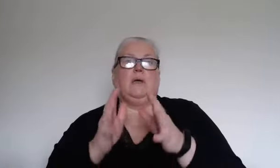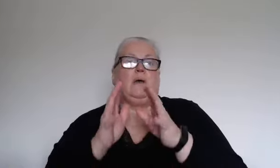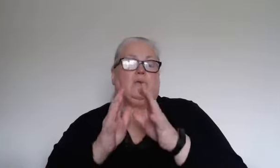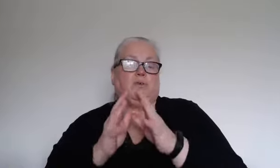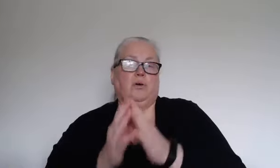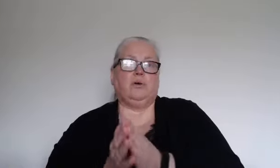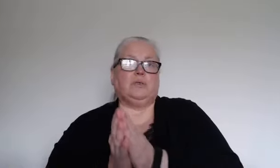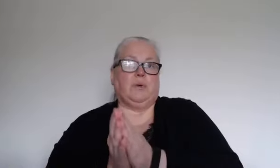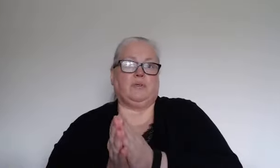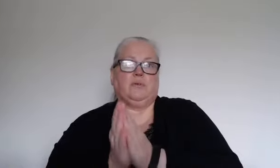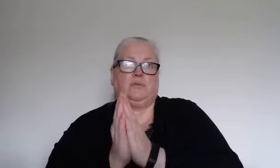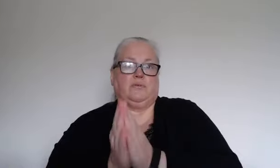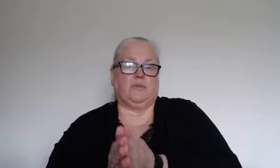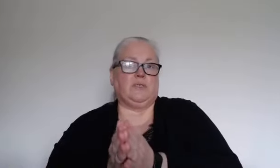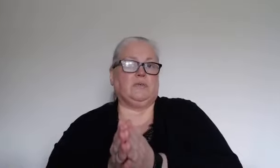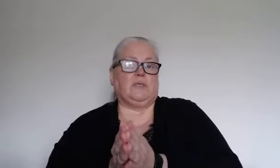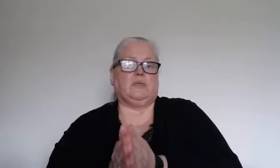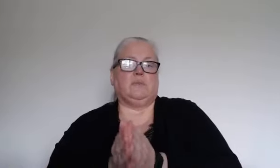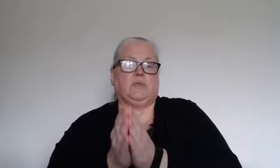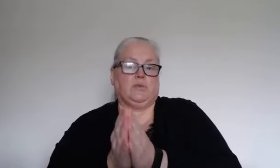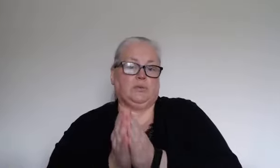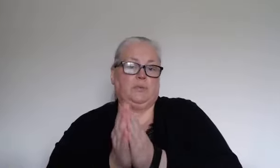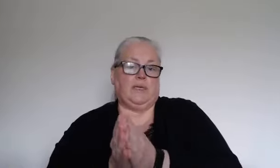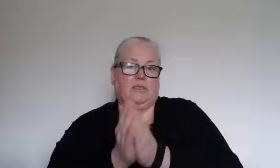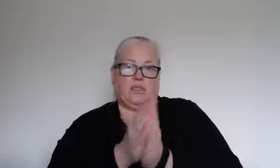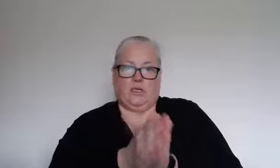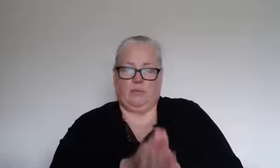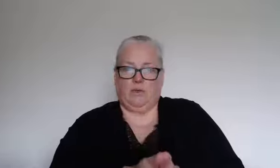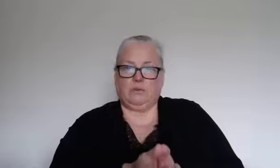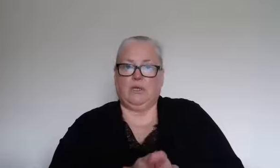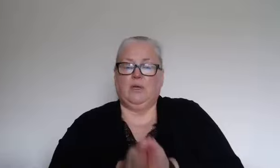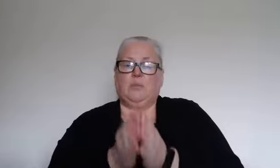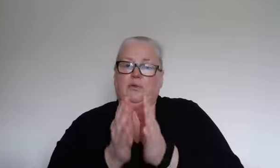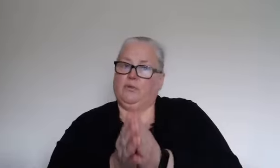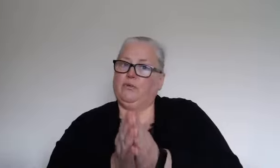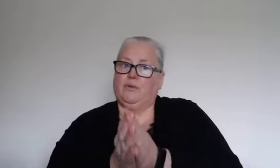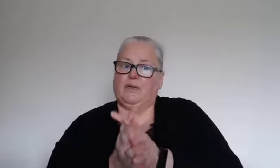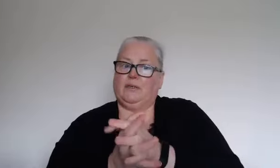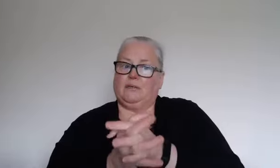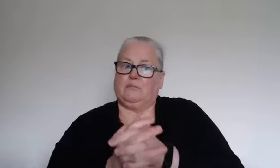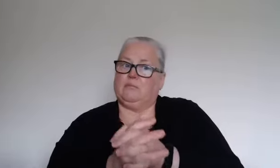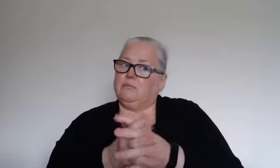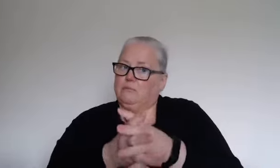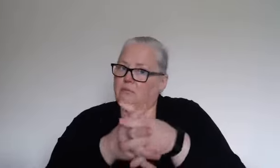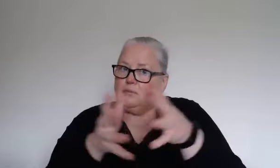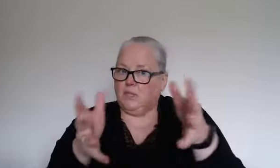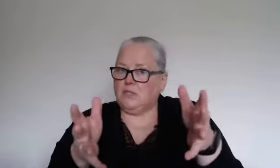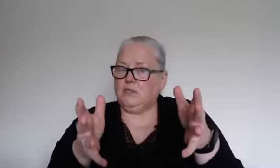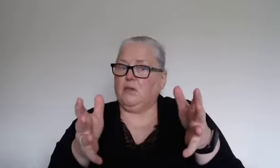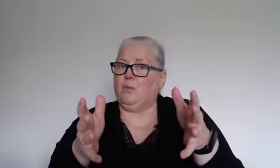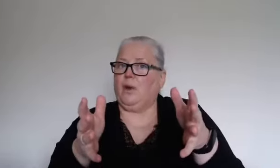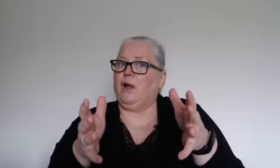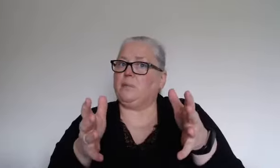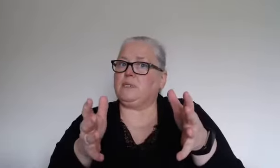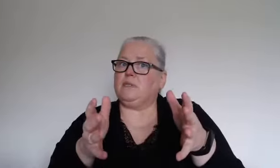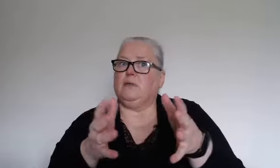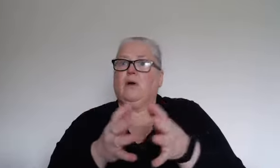I've talked about those, I've done videos on them, so do please check them out. But if you feel that this is you, perhaps, or